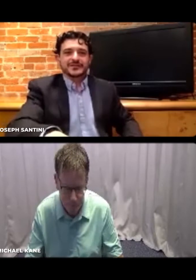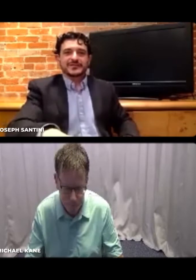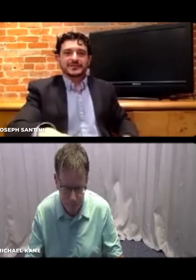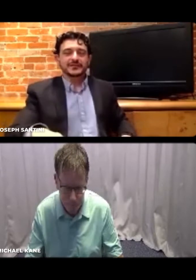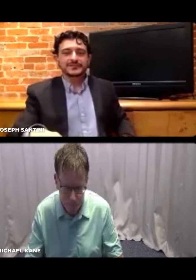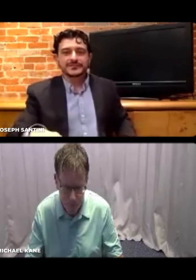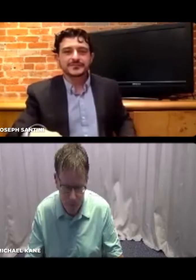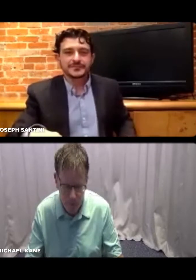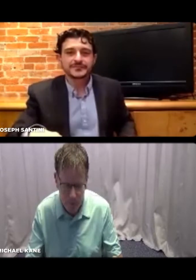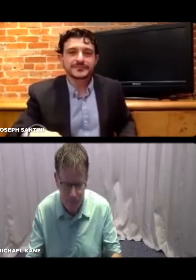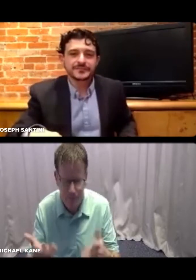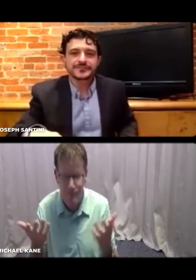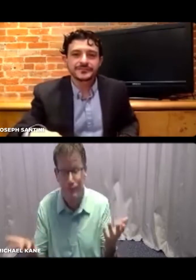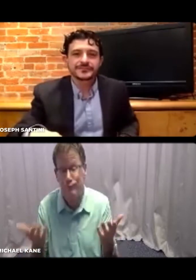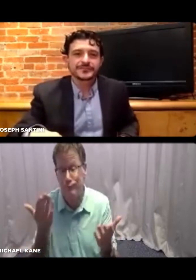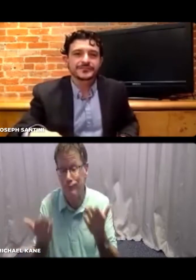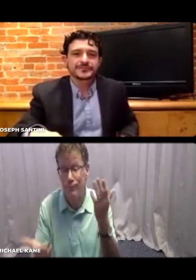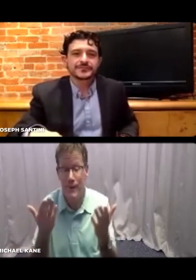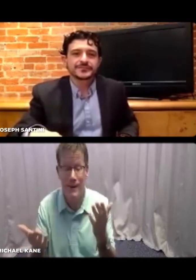Uh-huh.